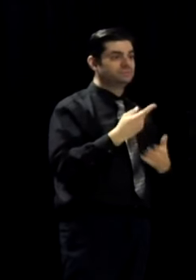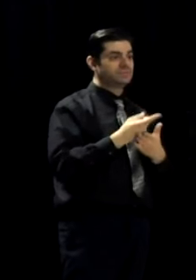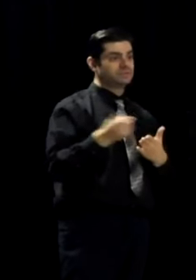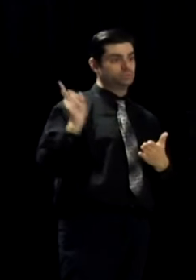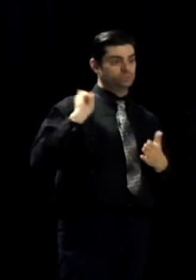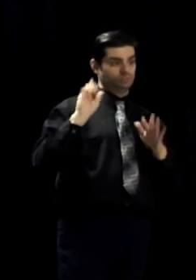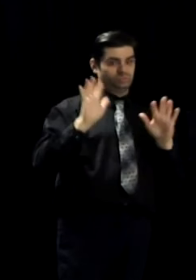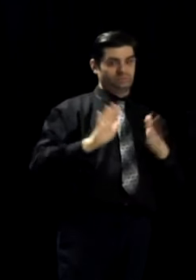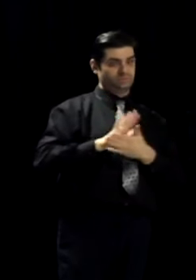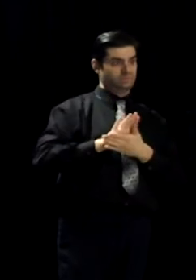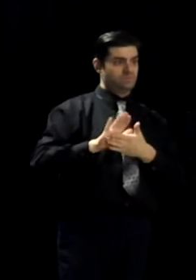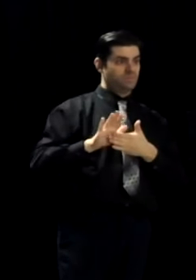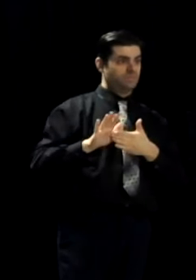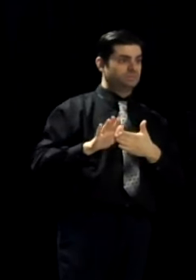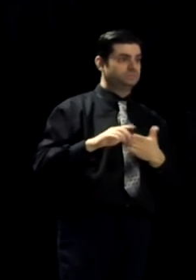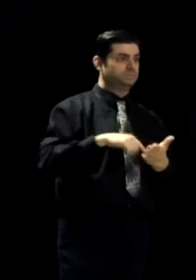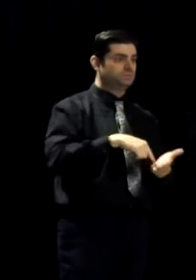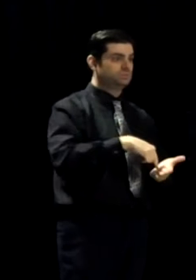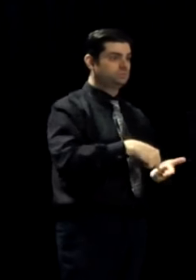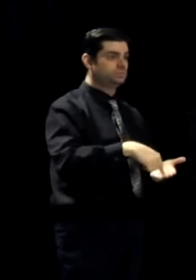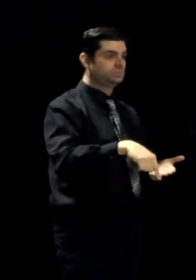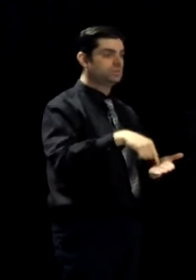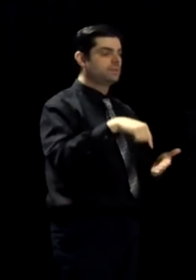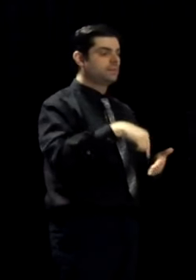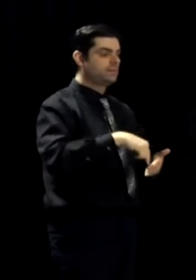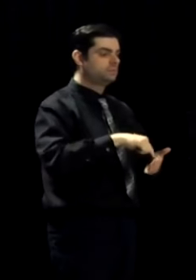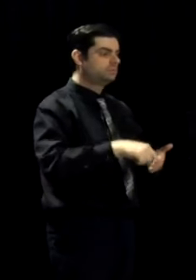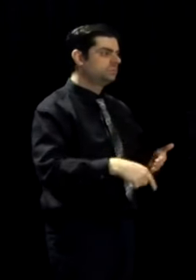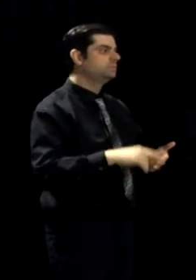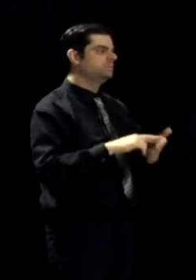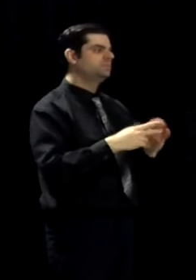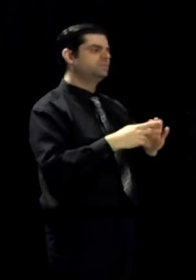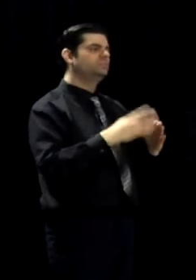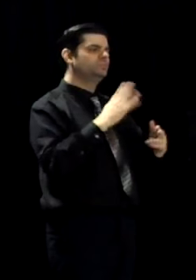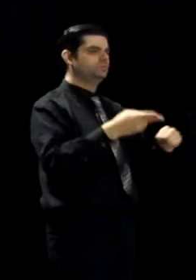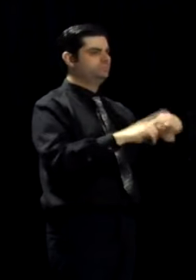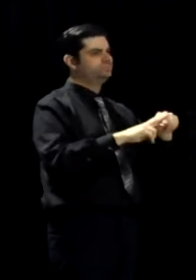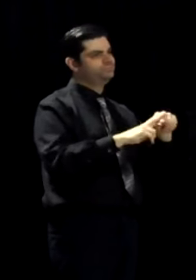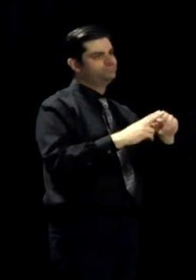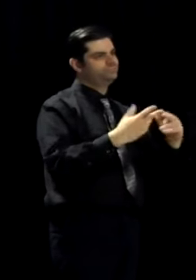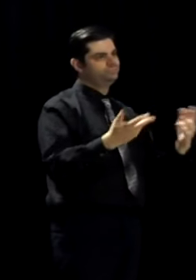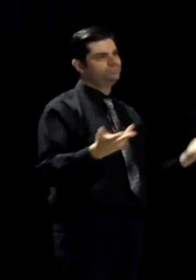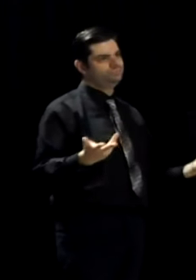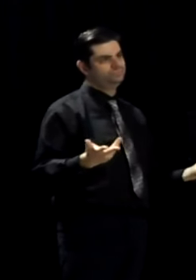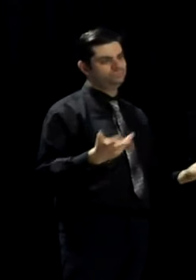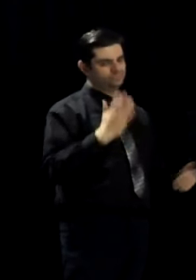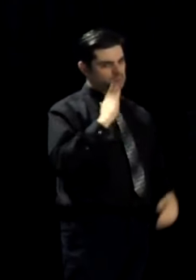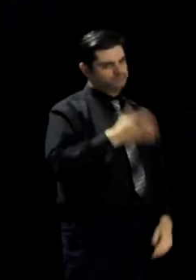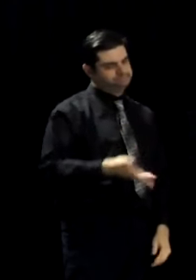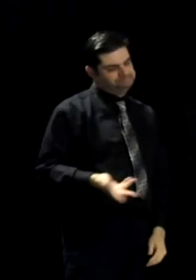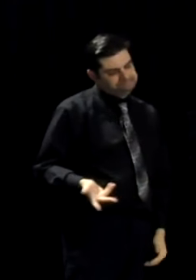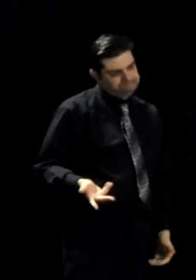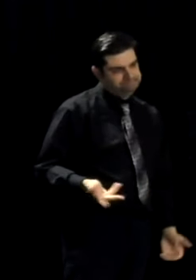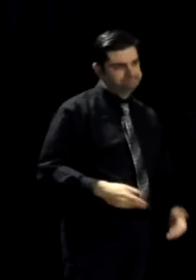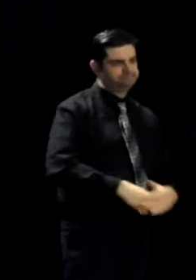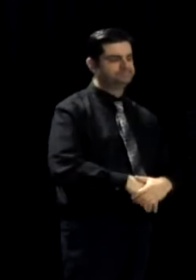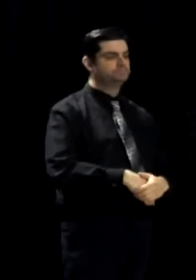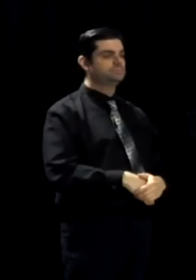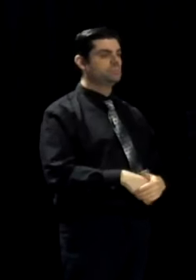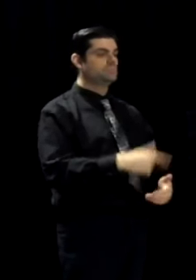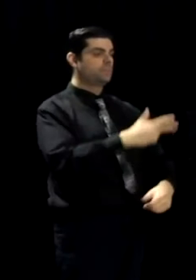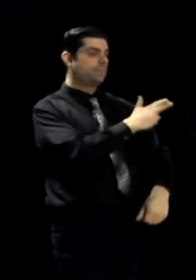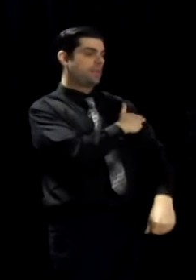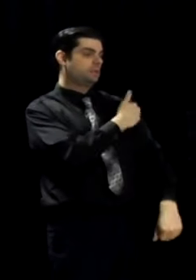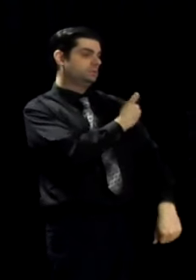to restart, I don't know how you can say to Central New York, we're not ready to restart. Our hospitalization numbers are fantastic. Our